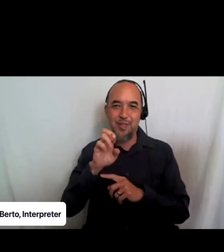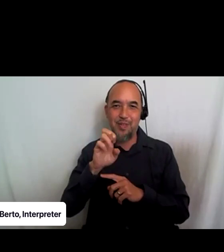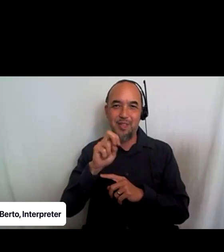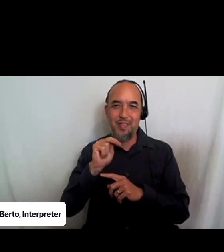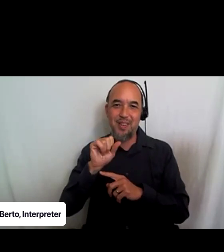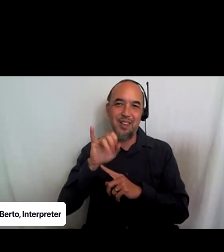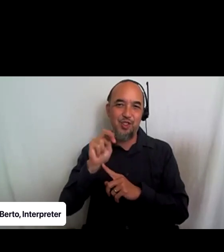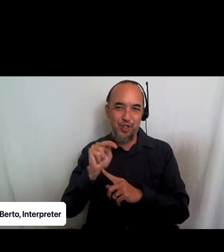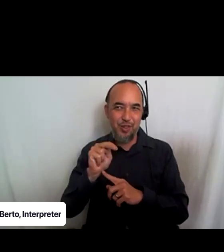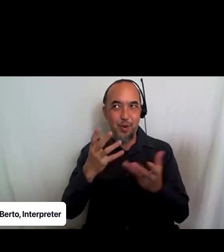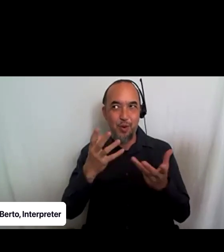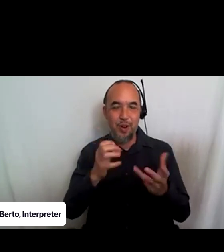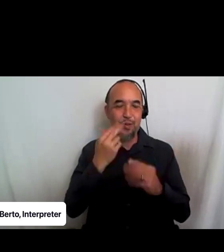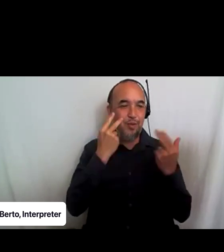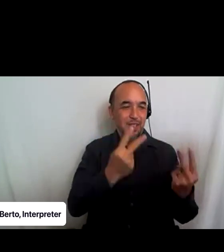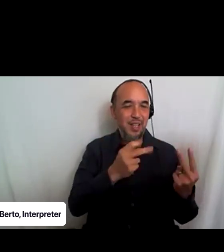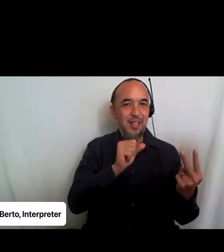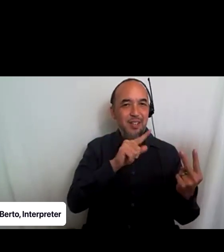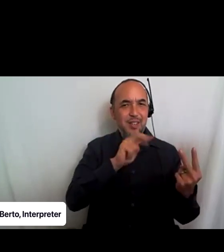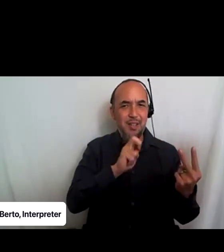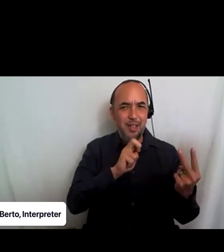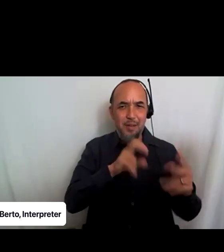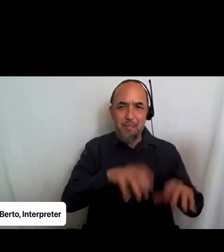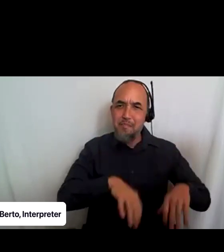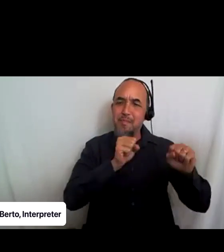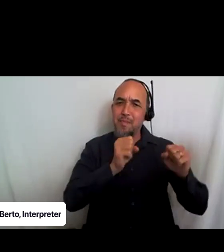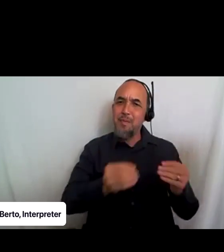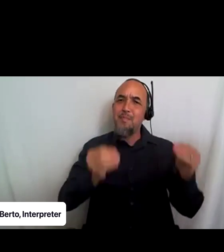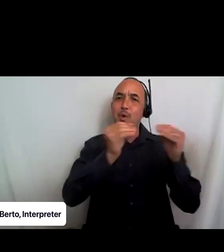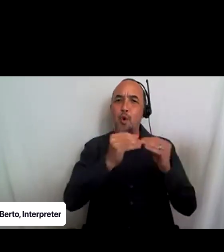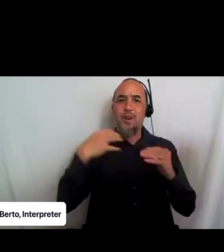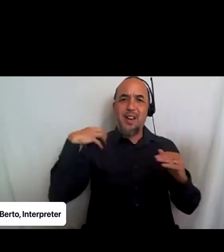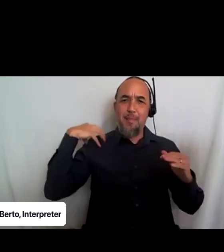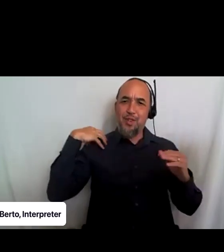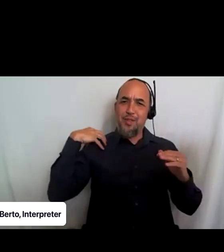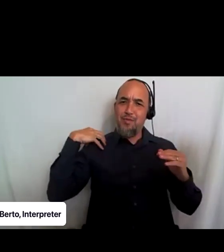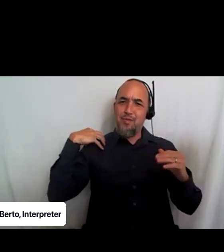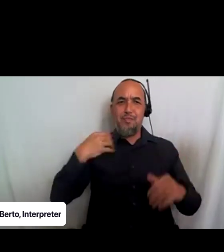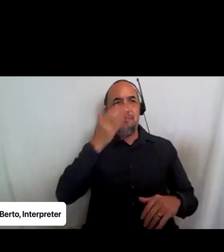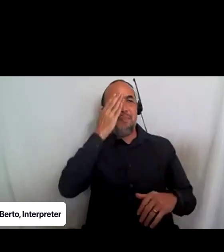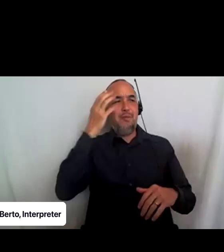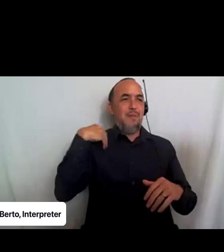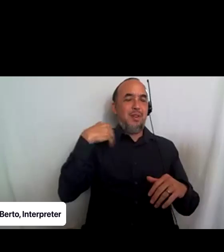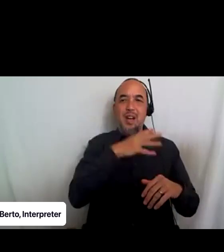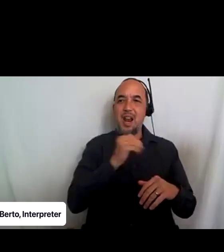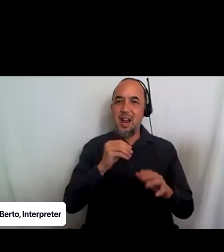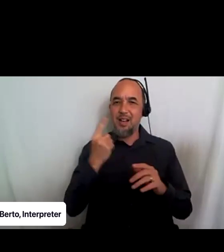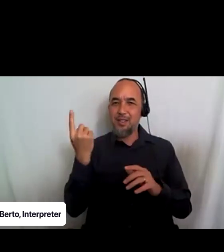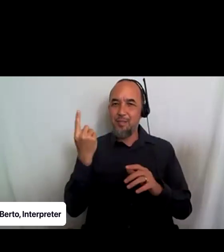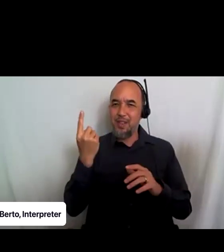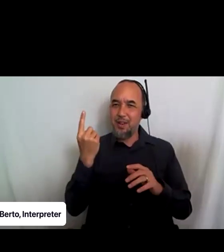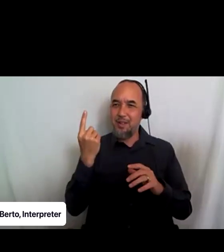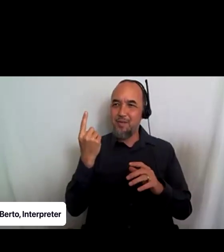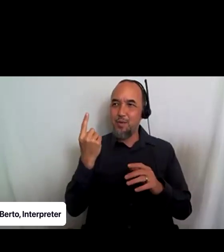and then um, doing something that would shock Blackbeard about piracy, like making someone walk the